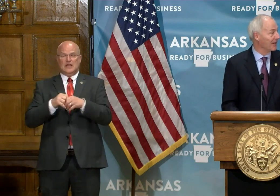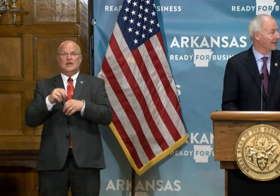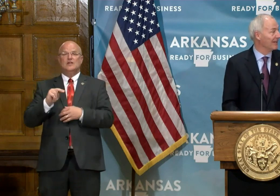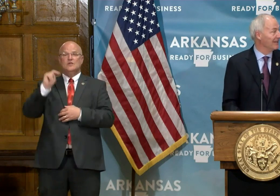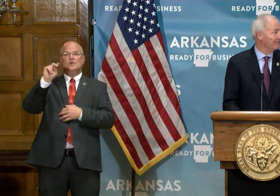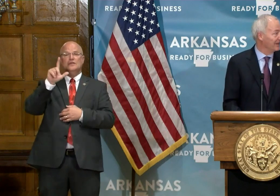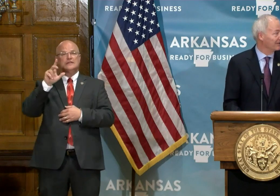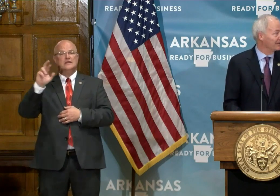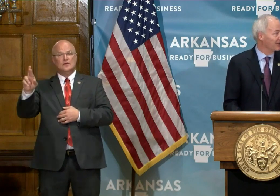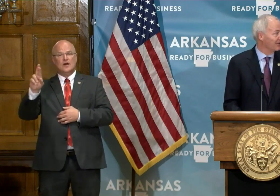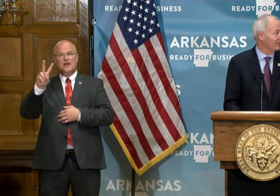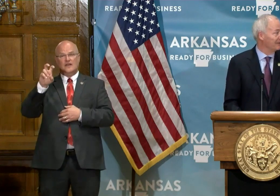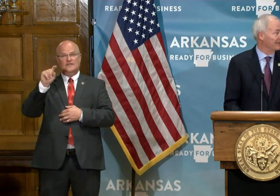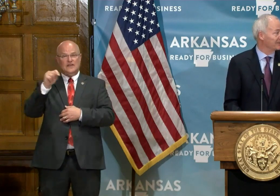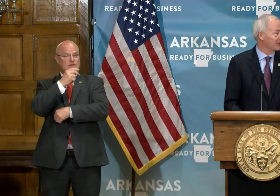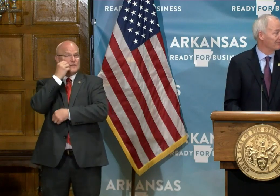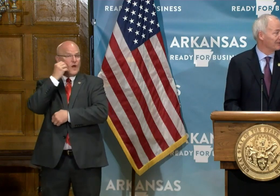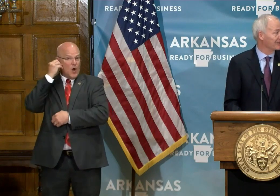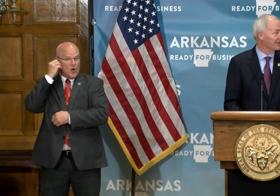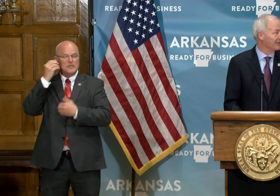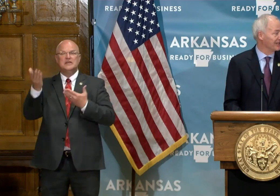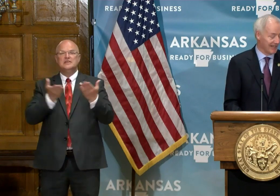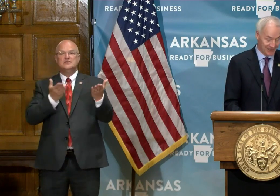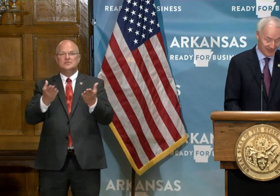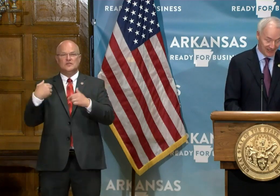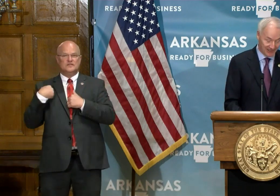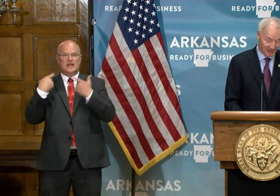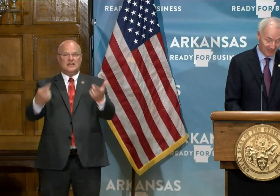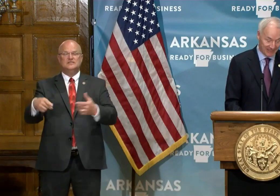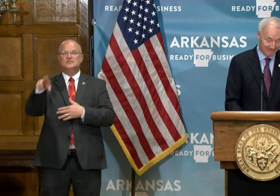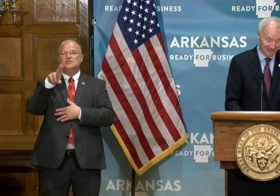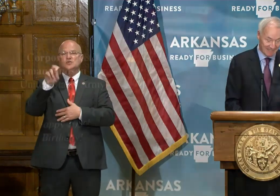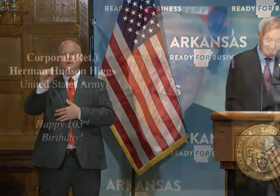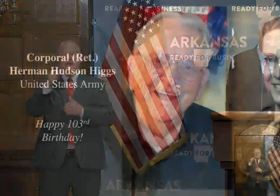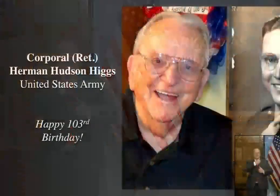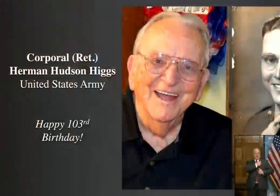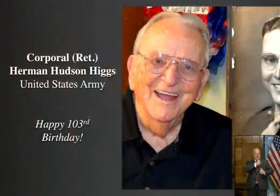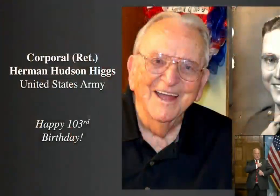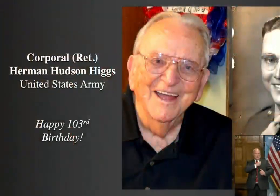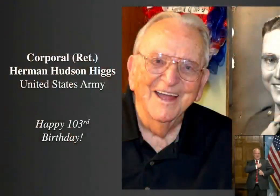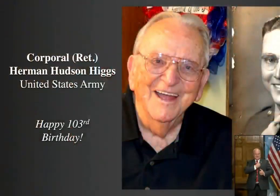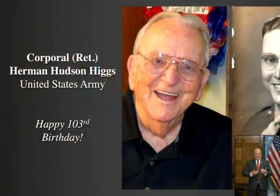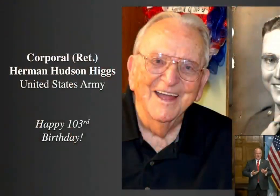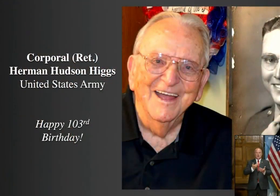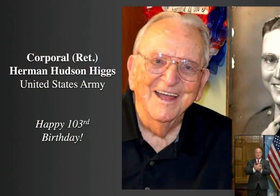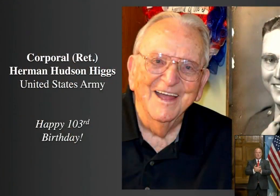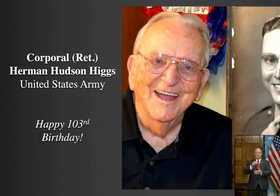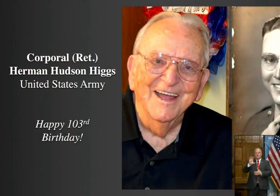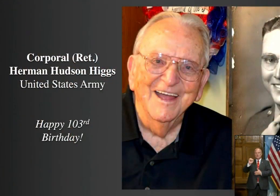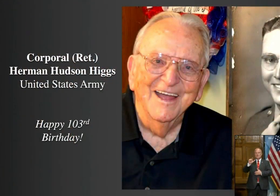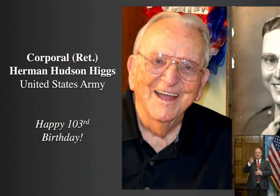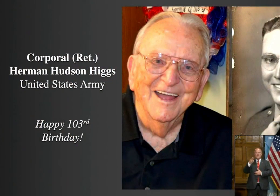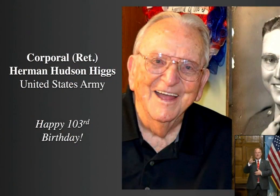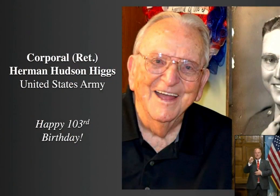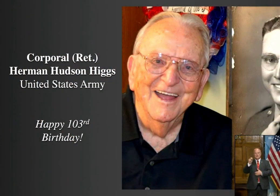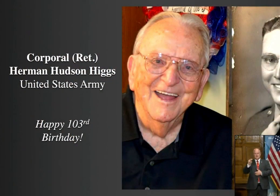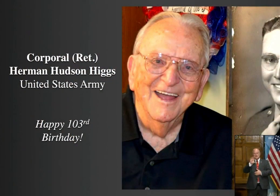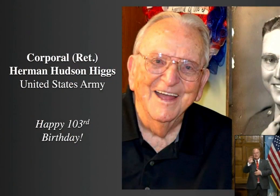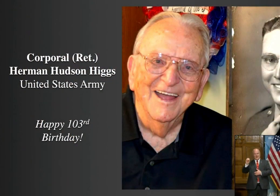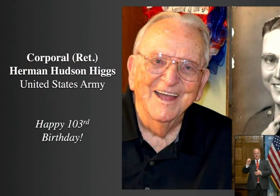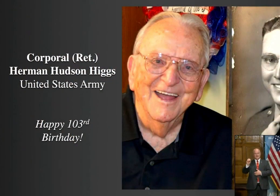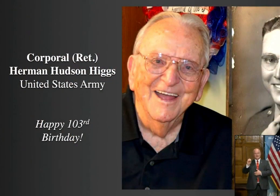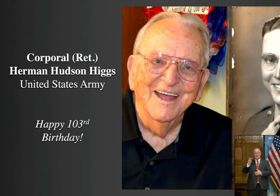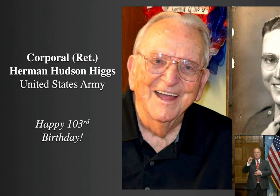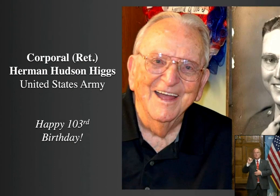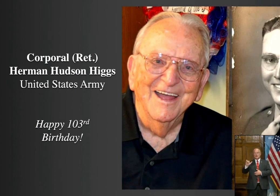North Little Rock Veterans Home. He has served us in the United States Army. He was born in Calhoun County